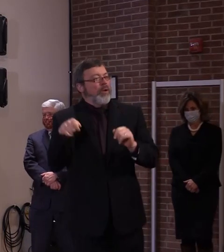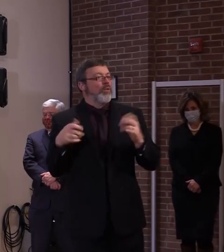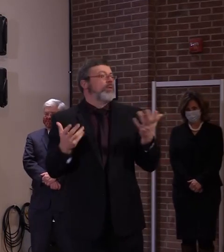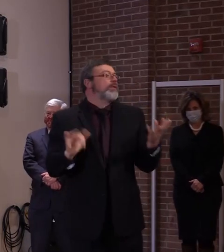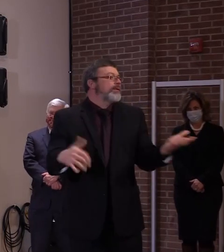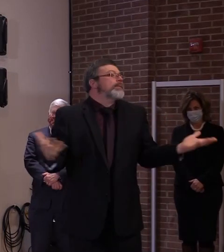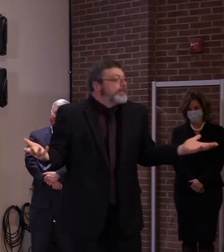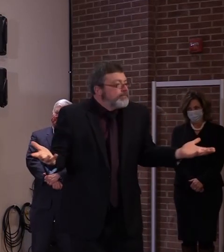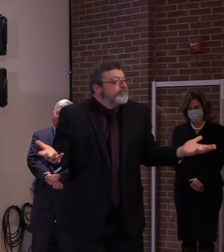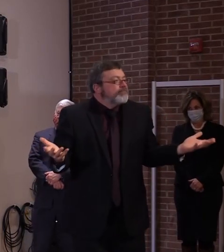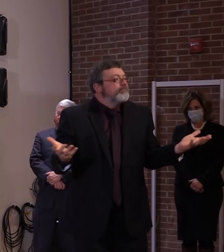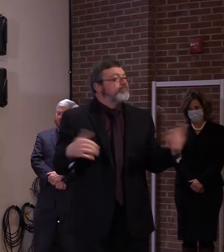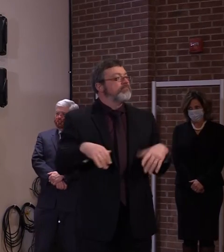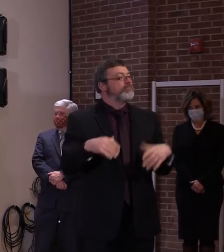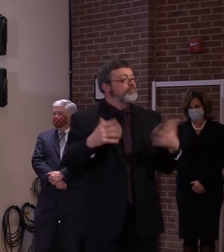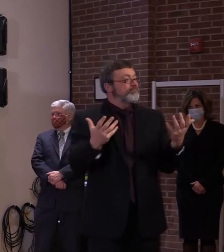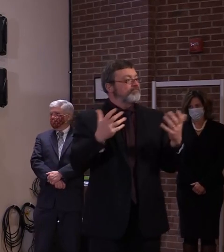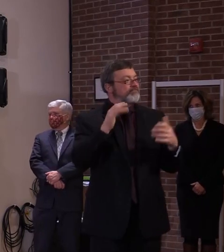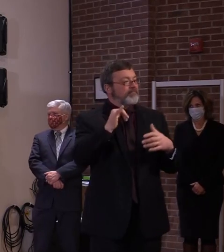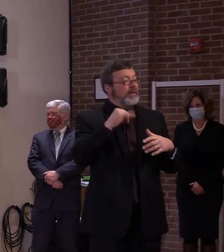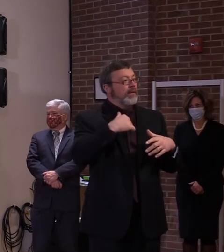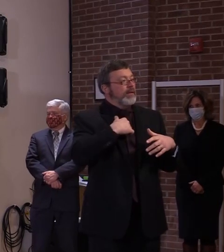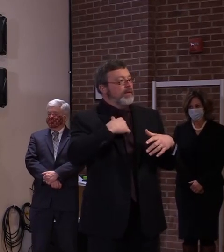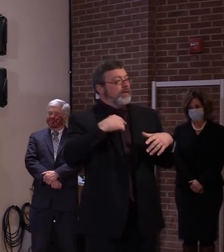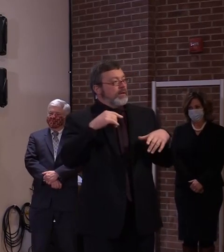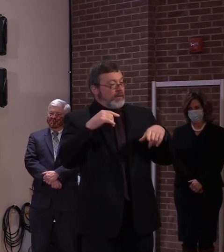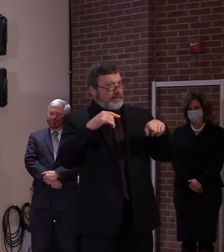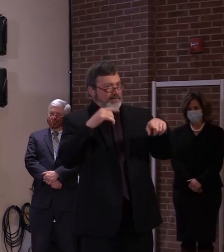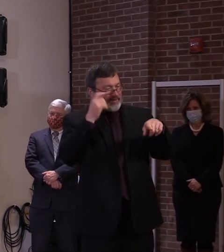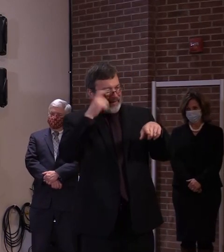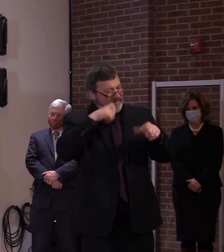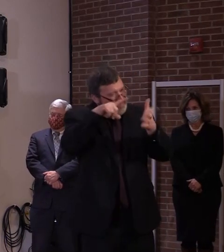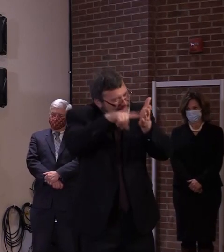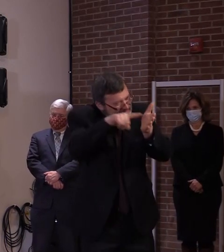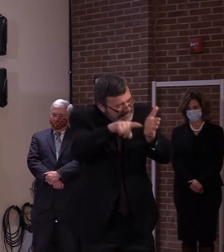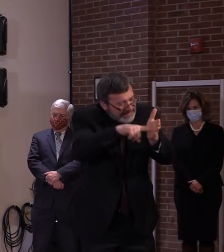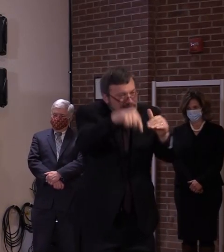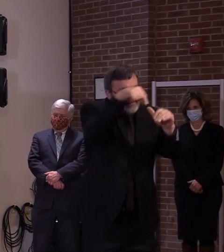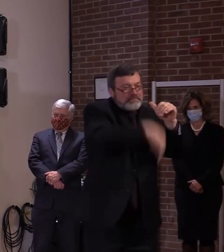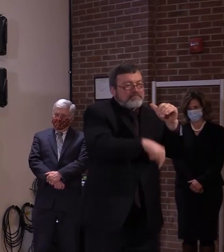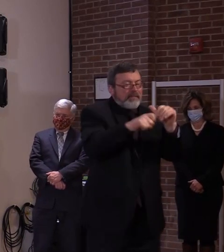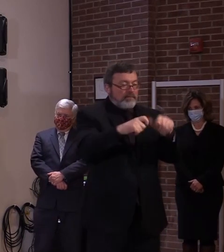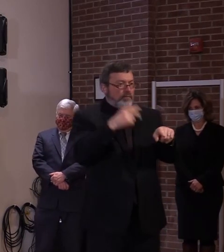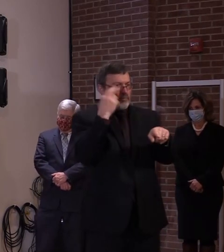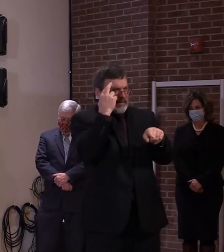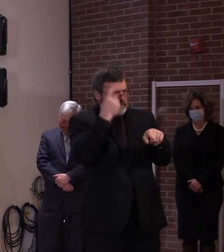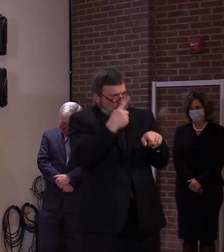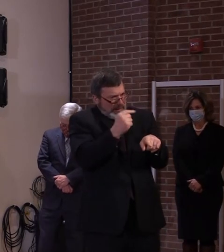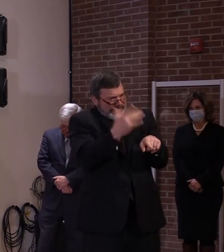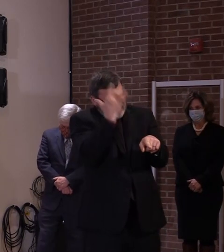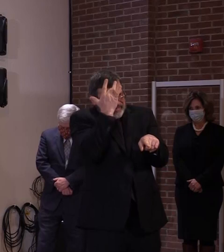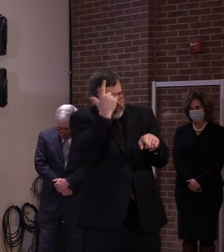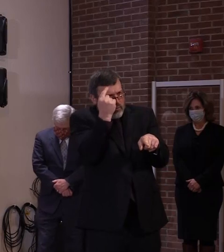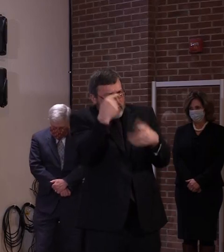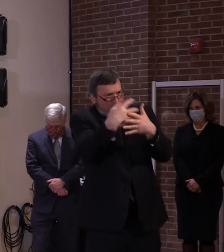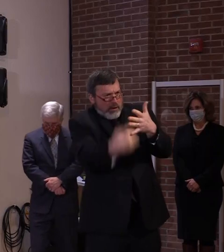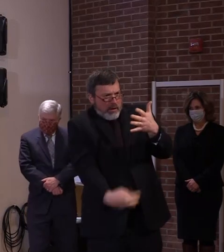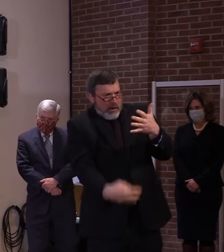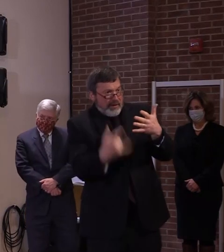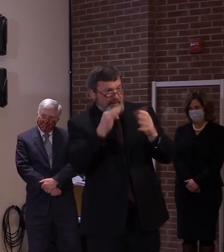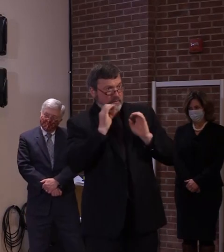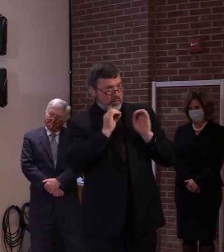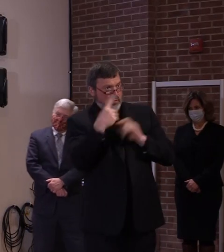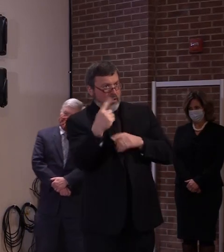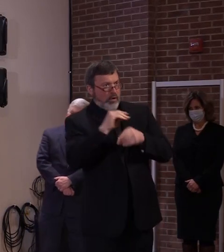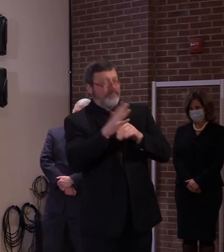had COVID, and under the conditions that we impose upon ourselves and others throughout the country, I